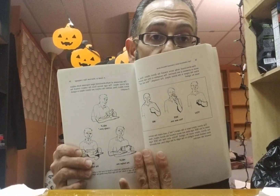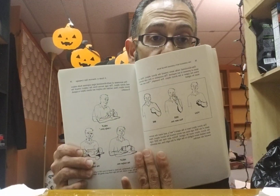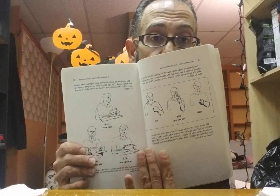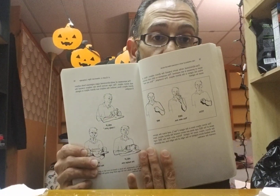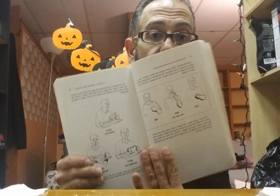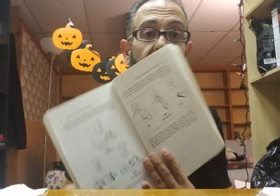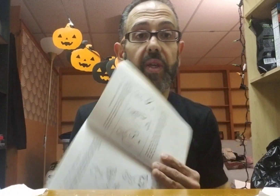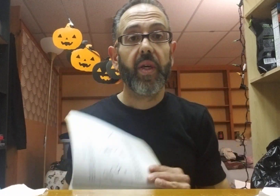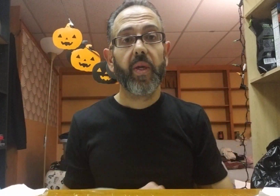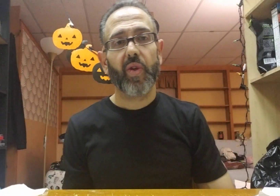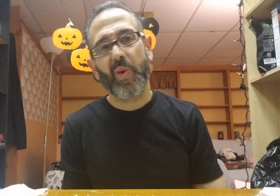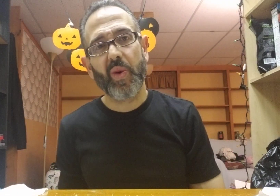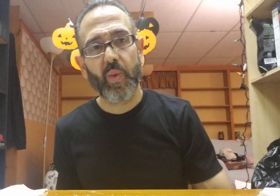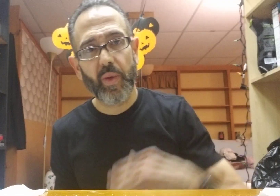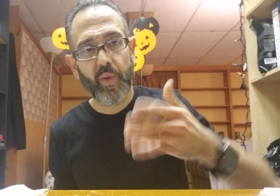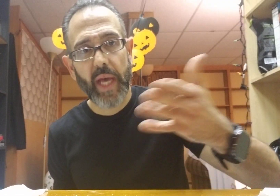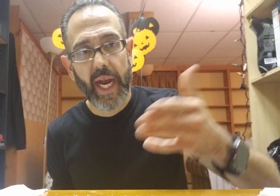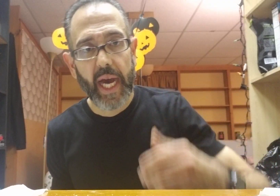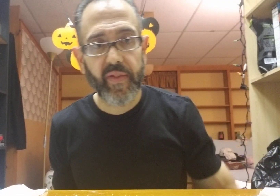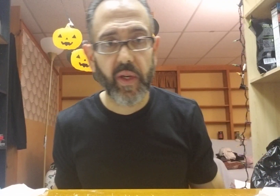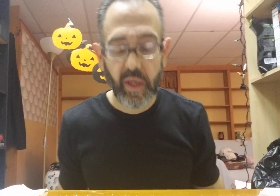up next. So we'll do that after.